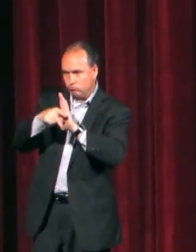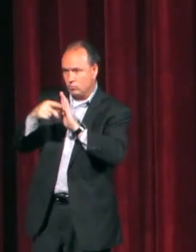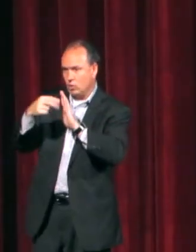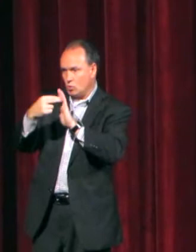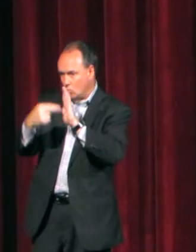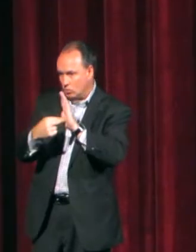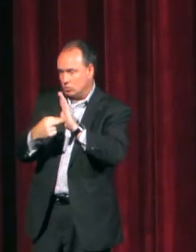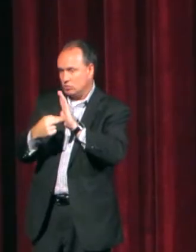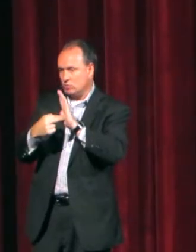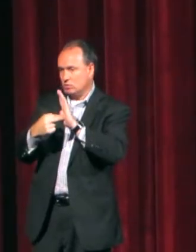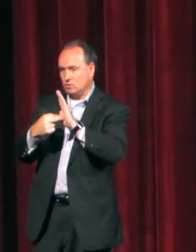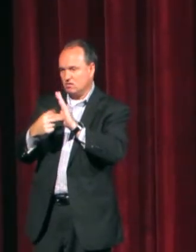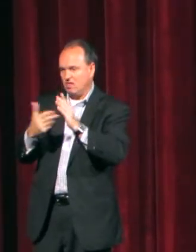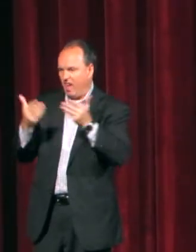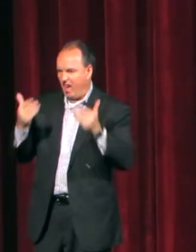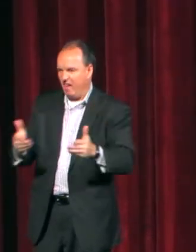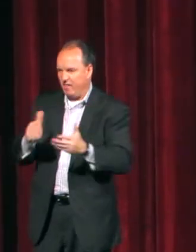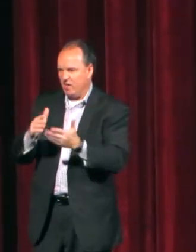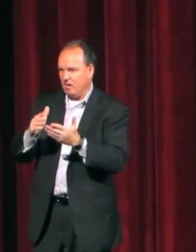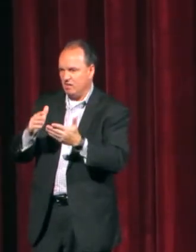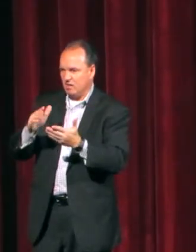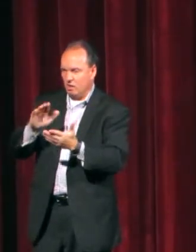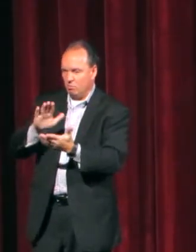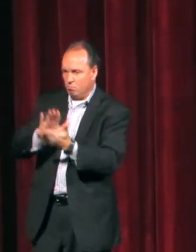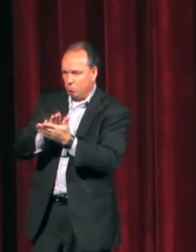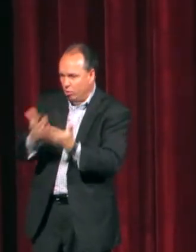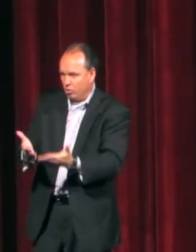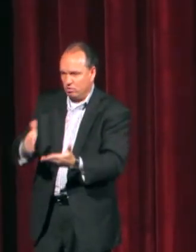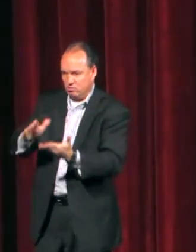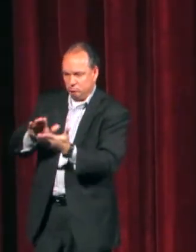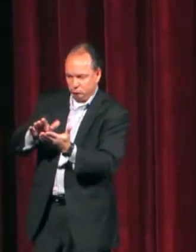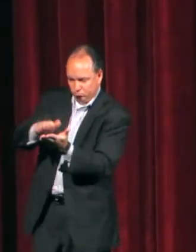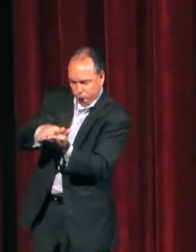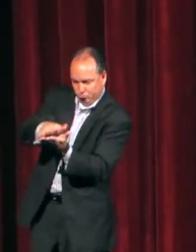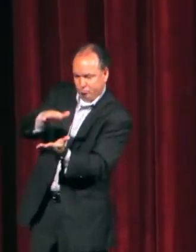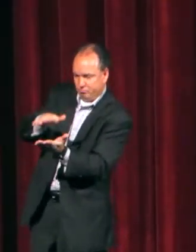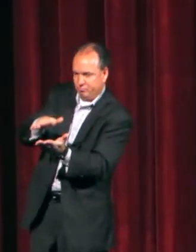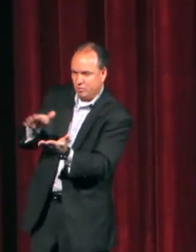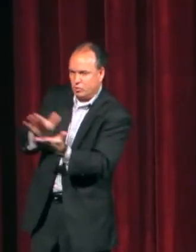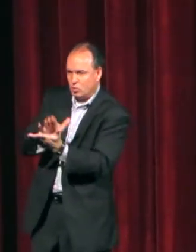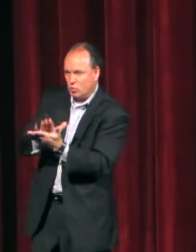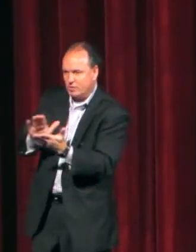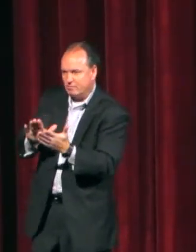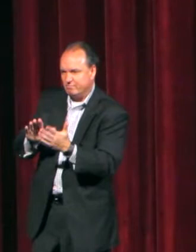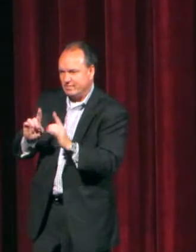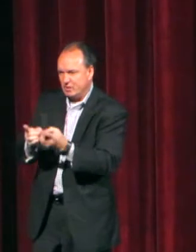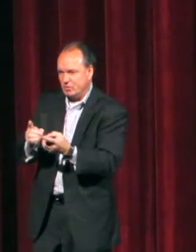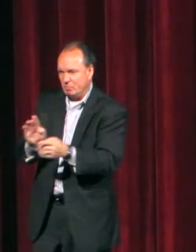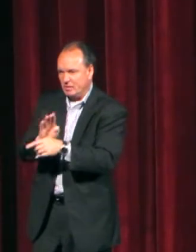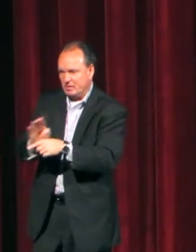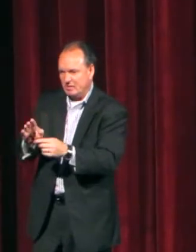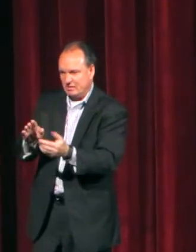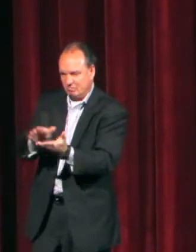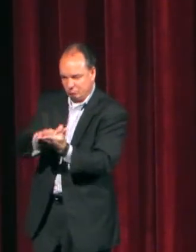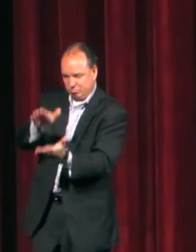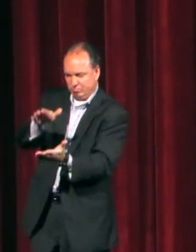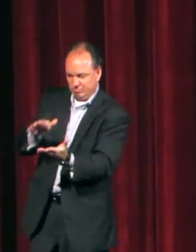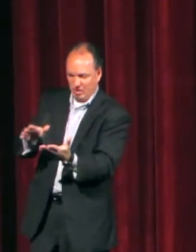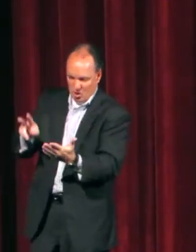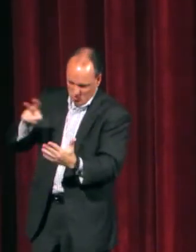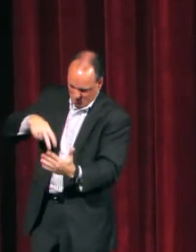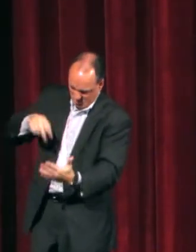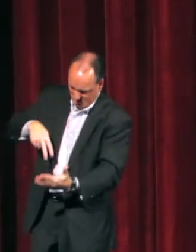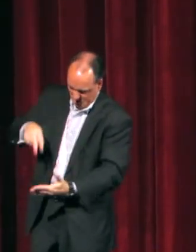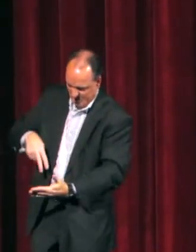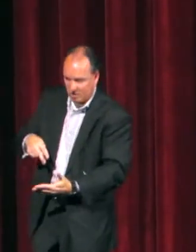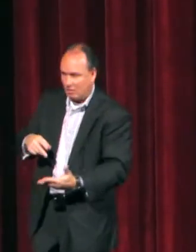and from those big heavy binders that any type of school district business or even a place of worship